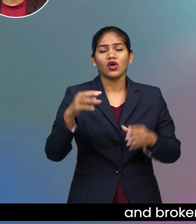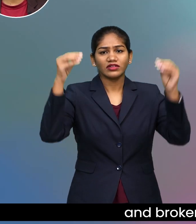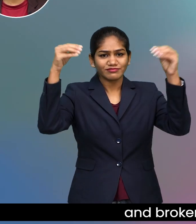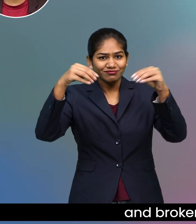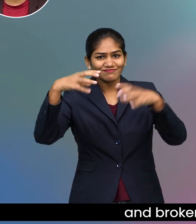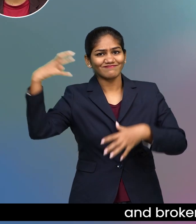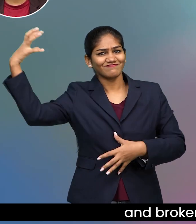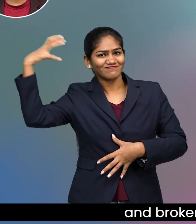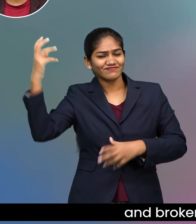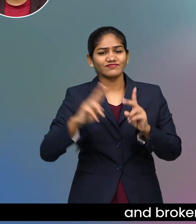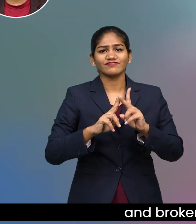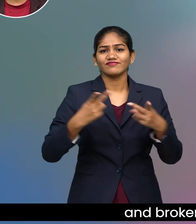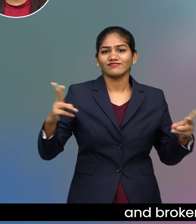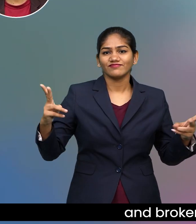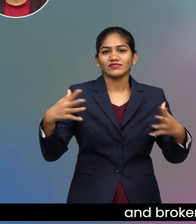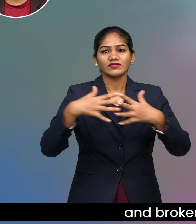weathering.